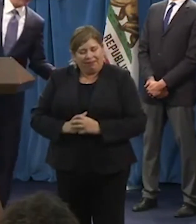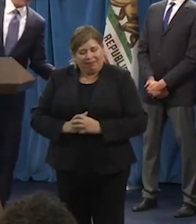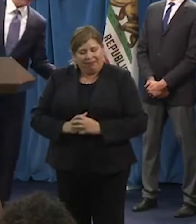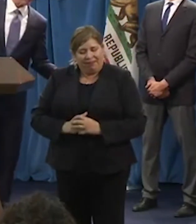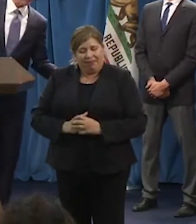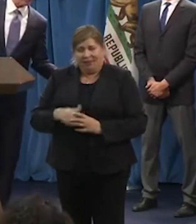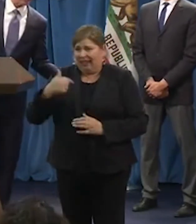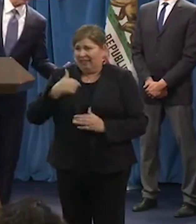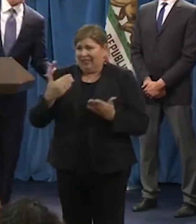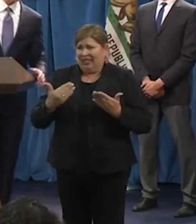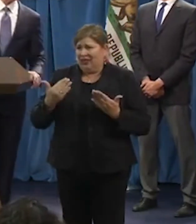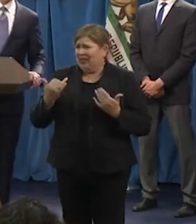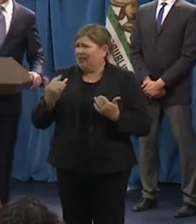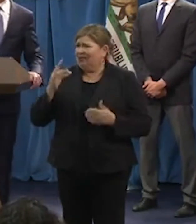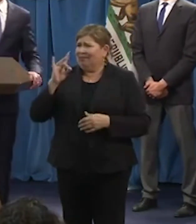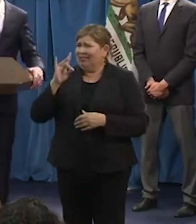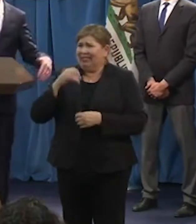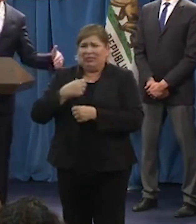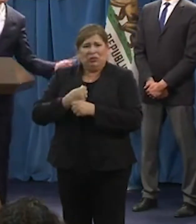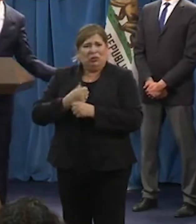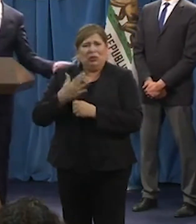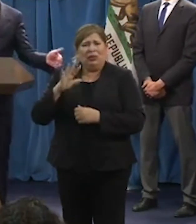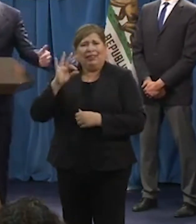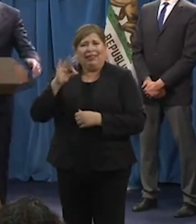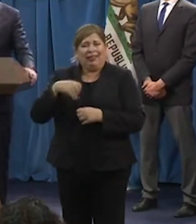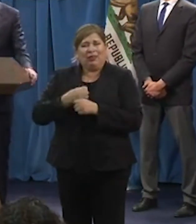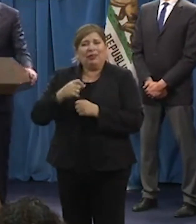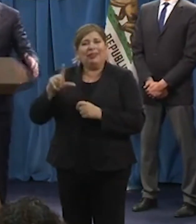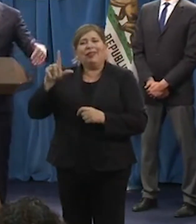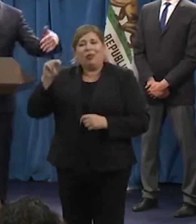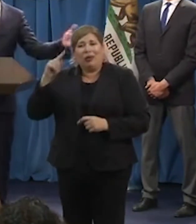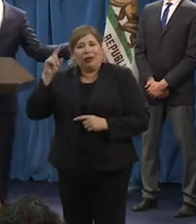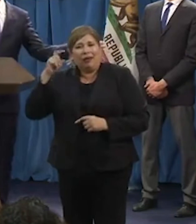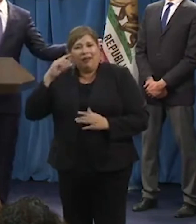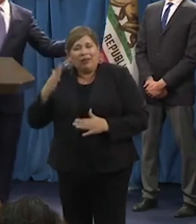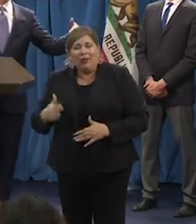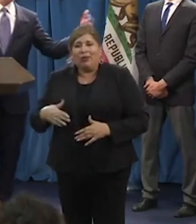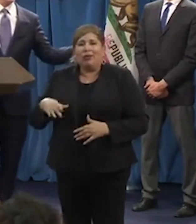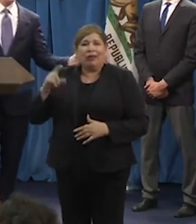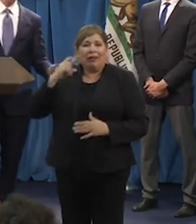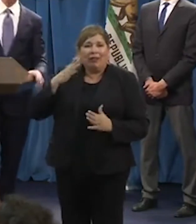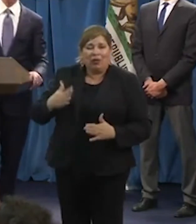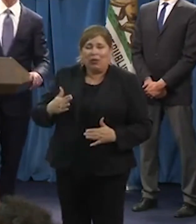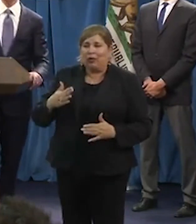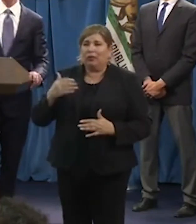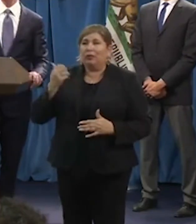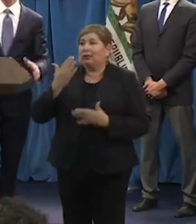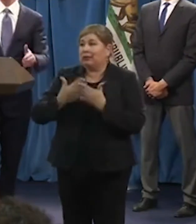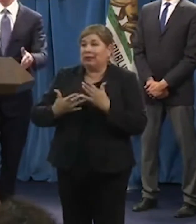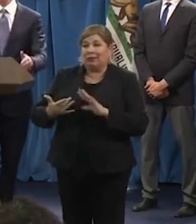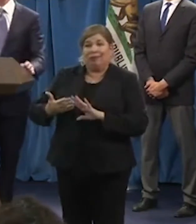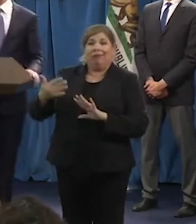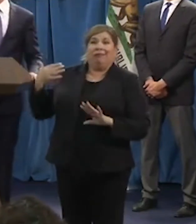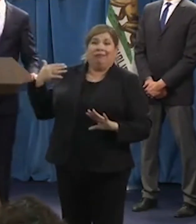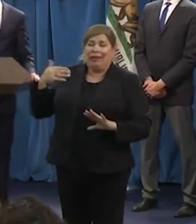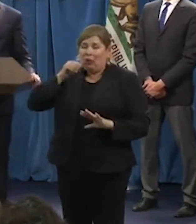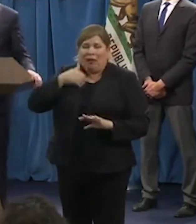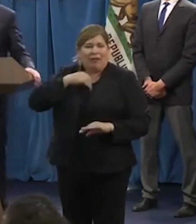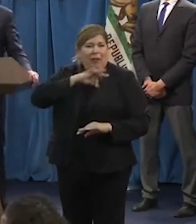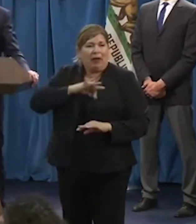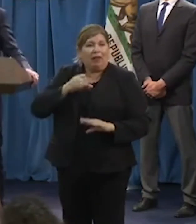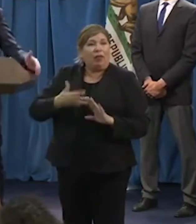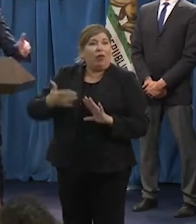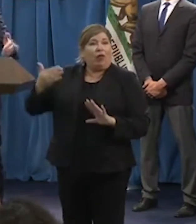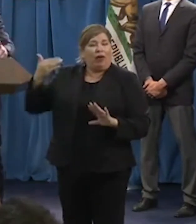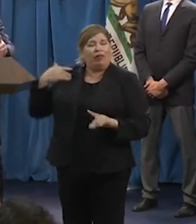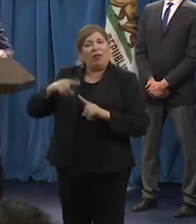I've been here, 8 years, 9 years now? Lieutenant Governor, Governor, so I don't have the benefit of decades ago, but I do have the benefit of former